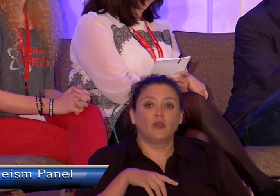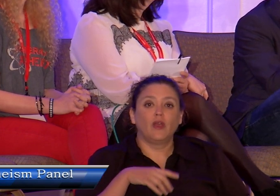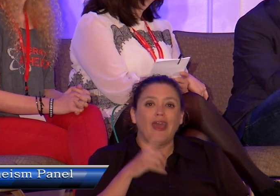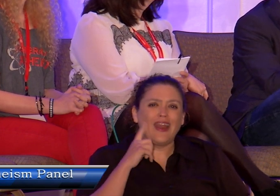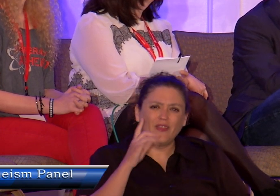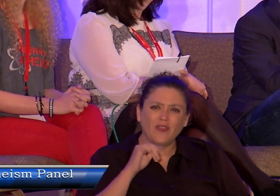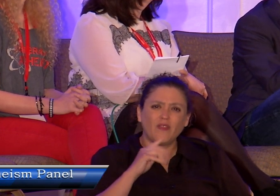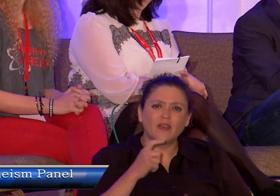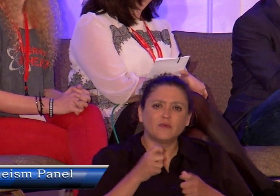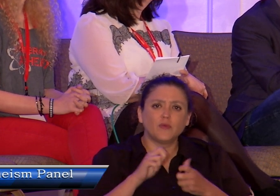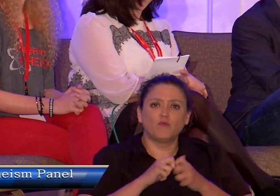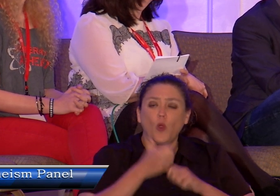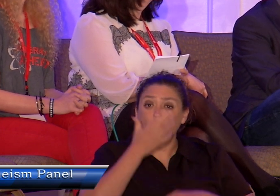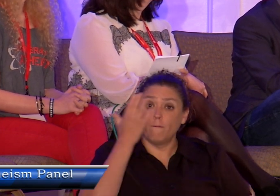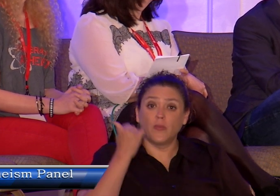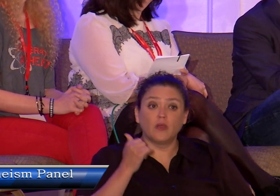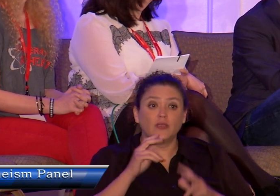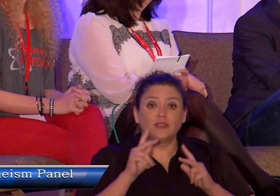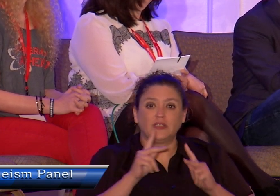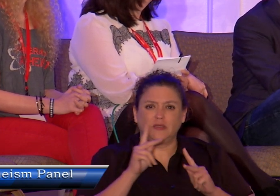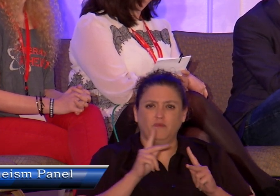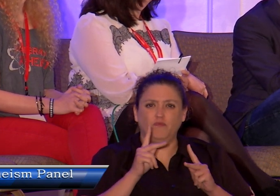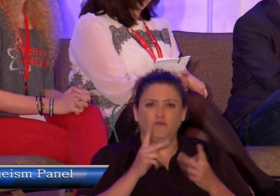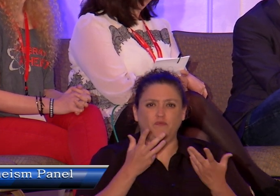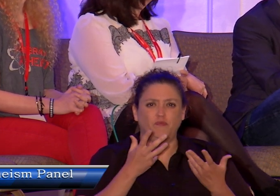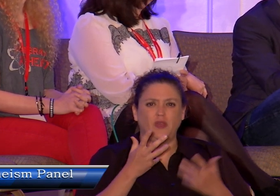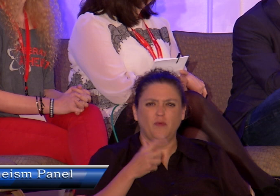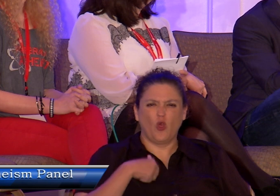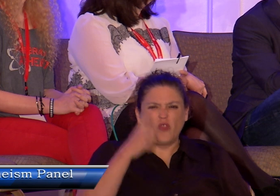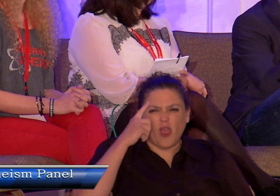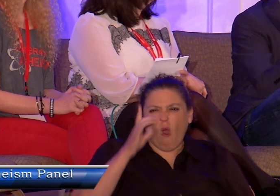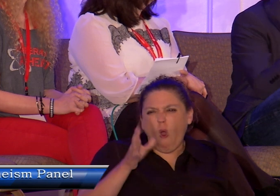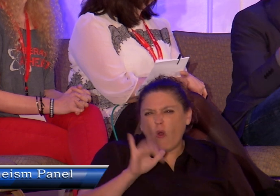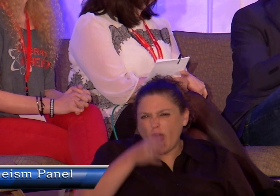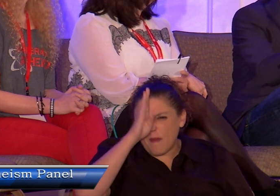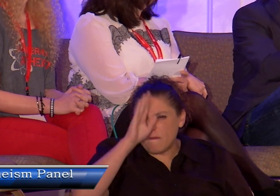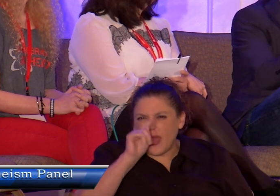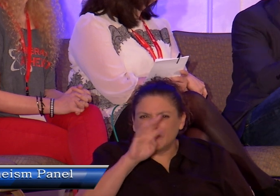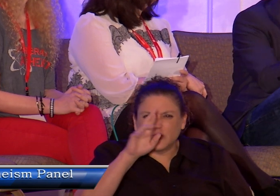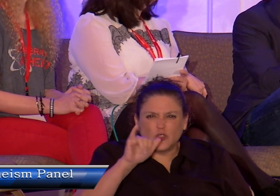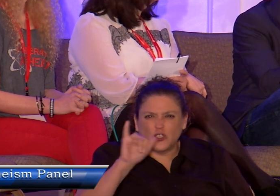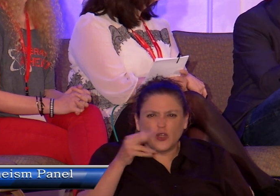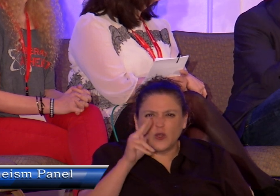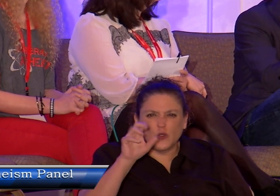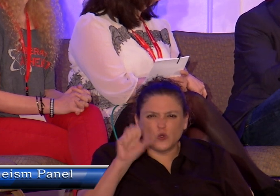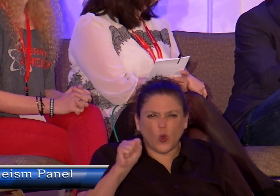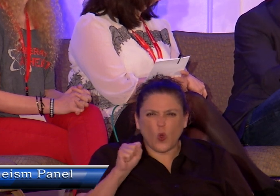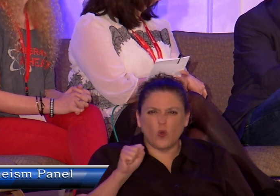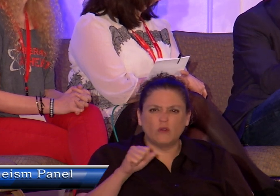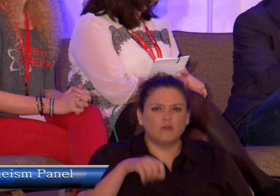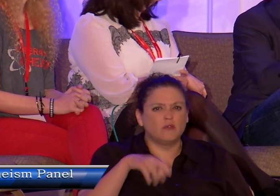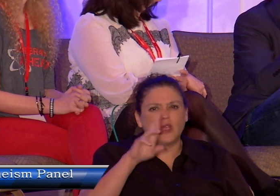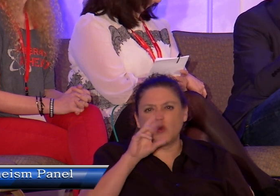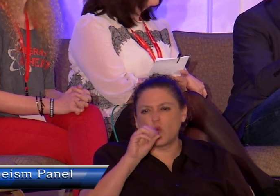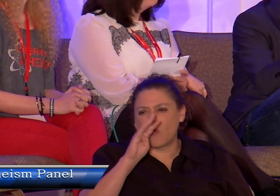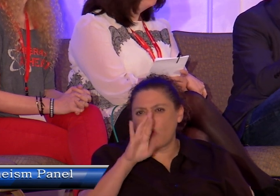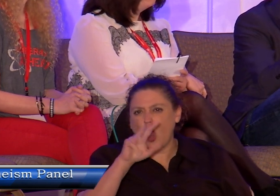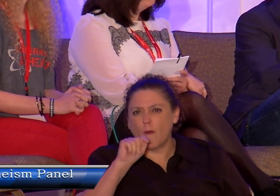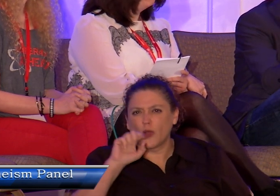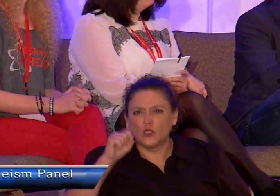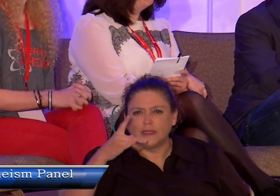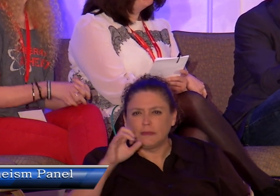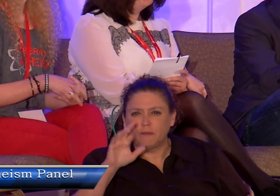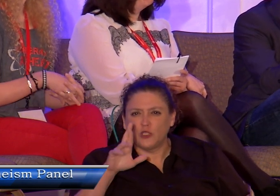problem, because people like these nuts, like Pastor Terry Jones and Robert Spencer and others who are deeply, have a